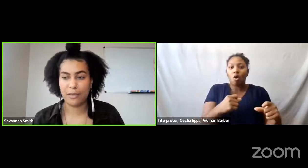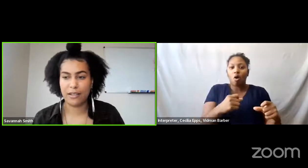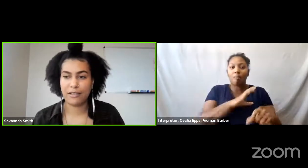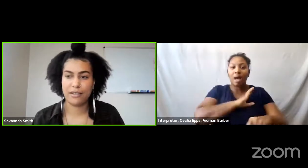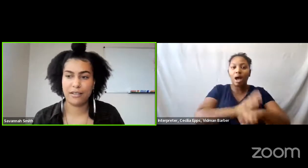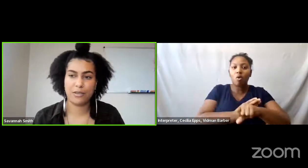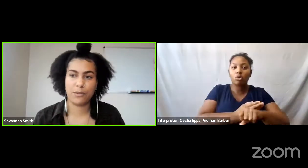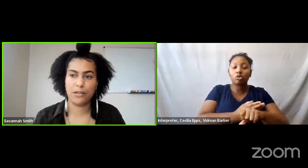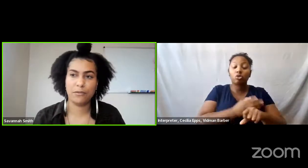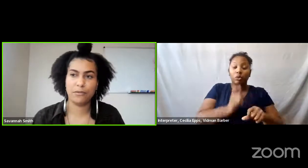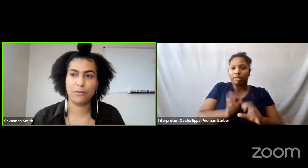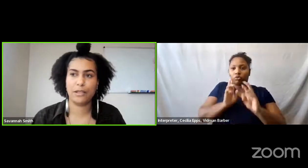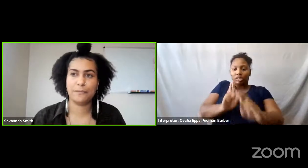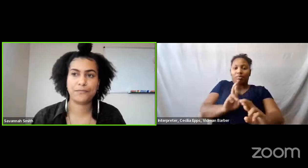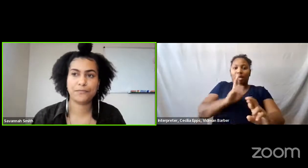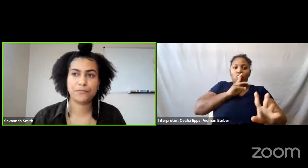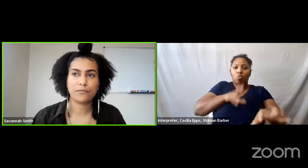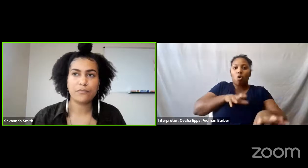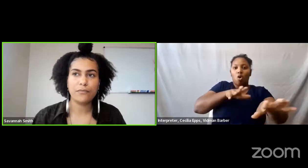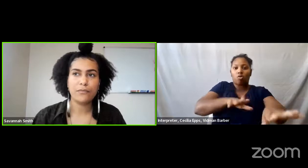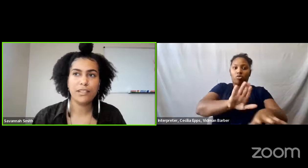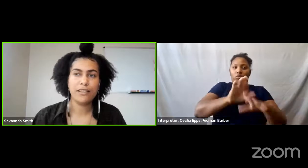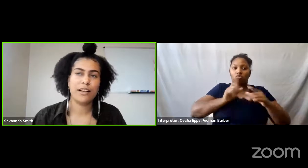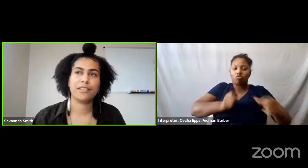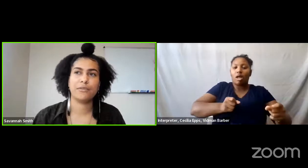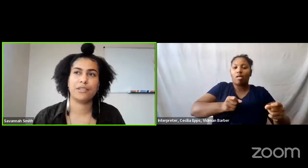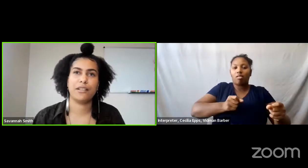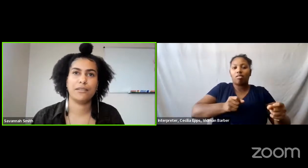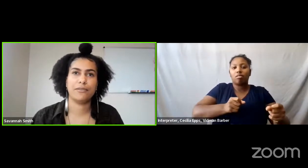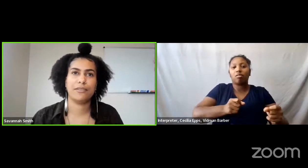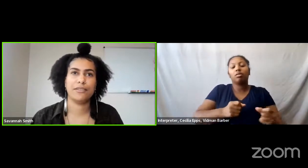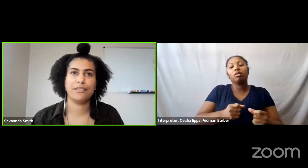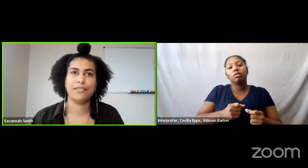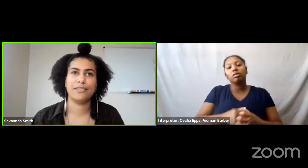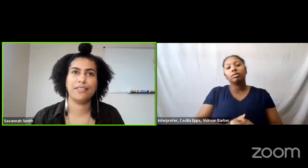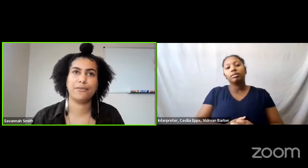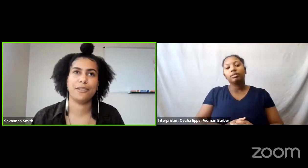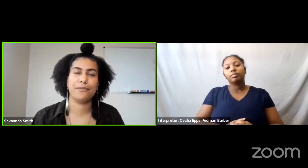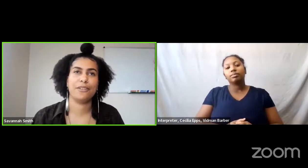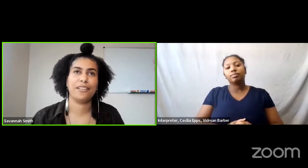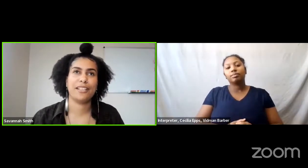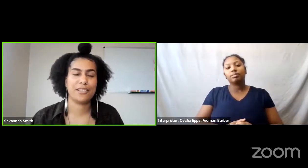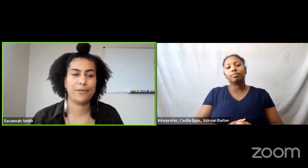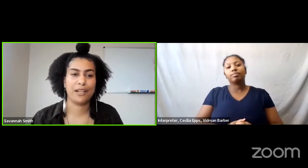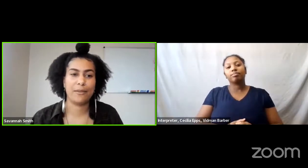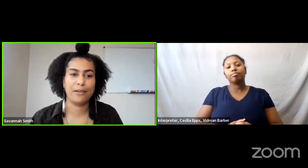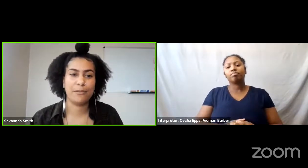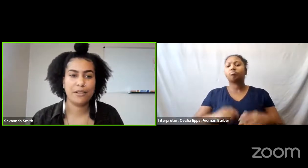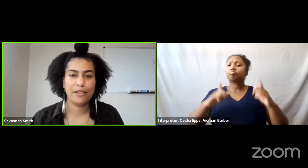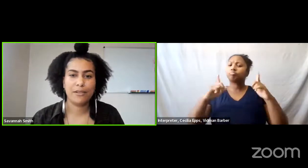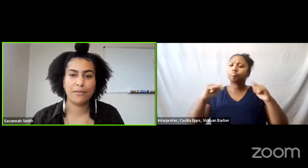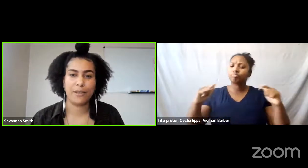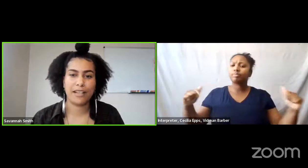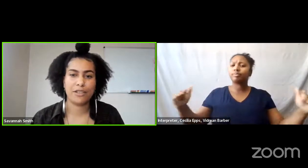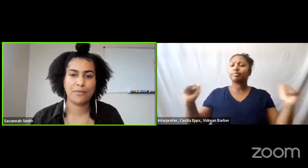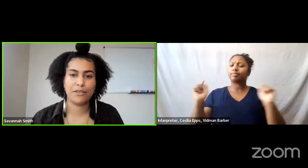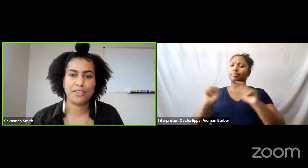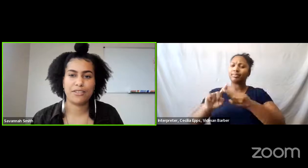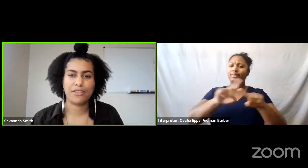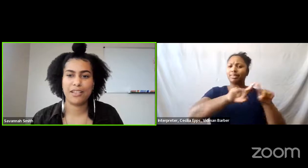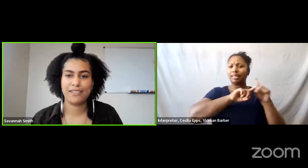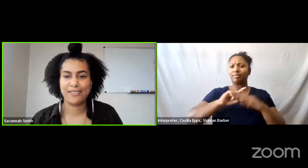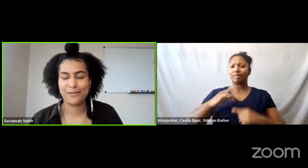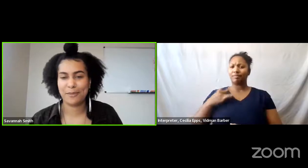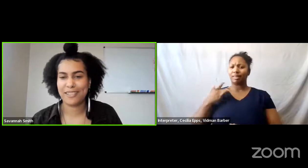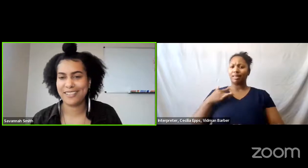in that moment as well. But I think there was a lot of different feelings that were coming up from that trip. So